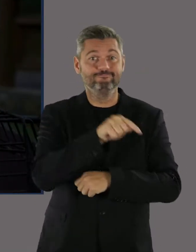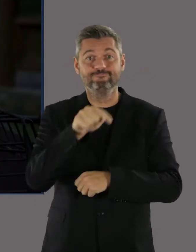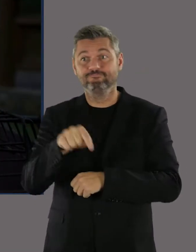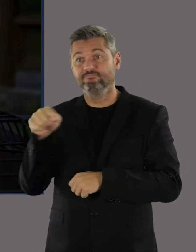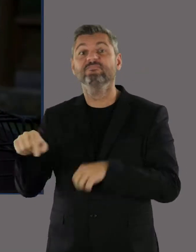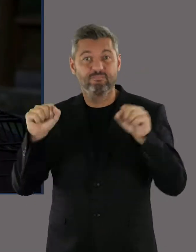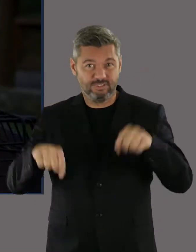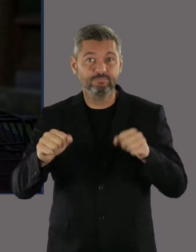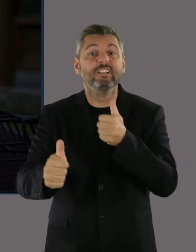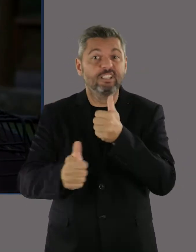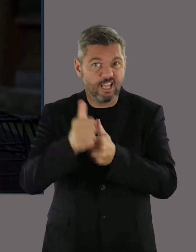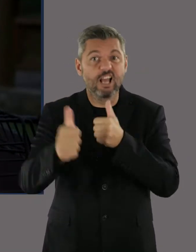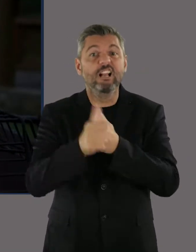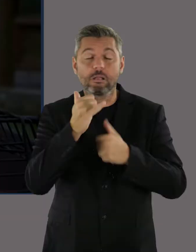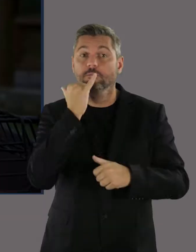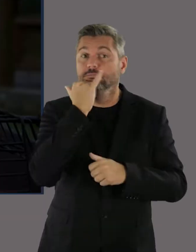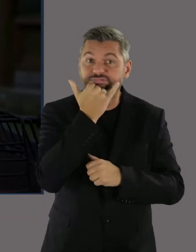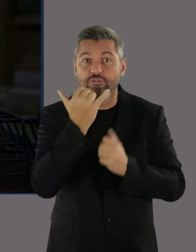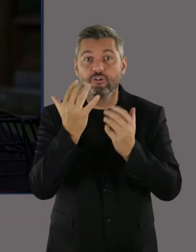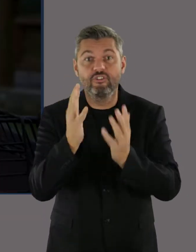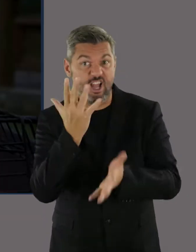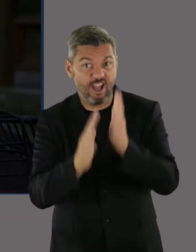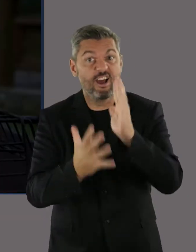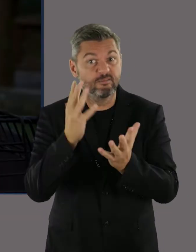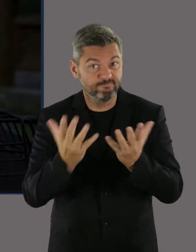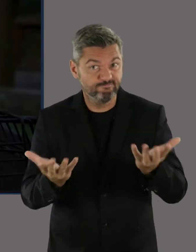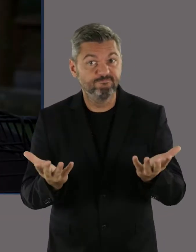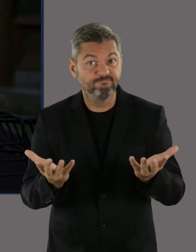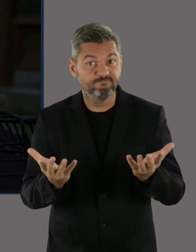friends at our summer house.